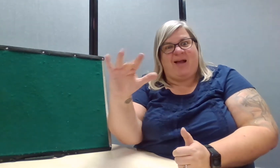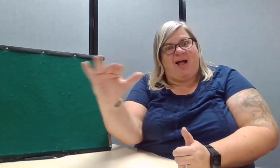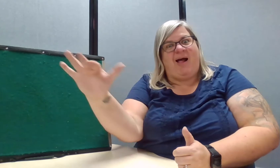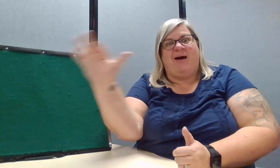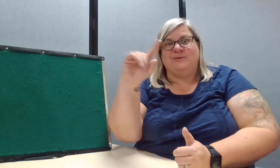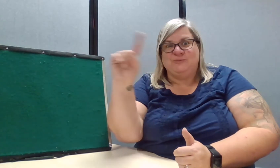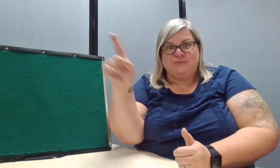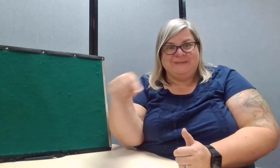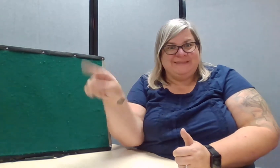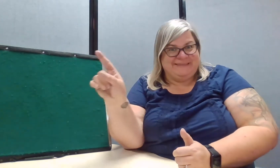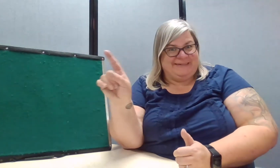alphabet.